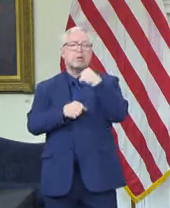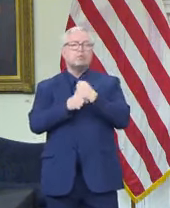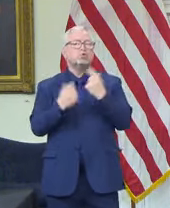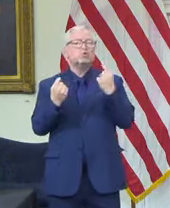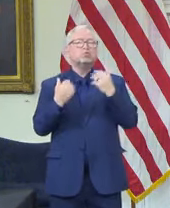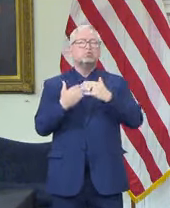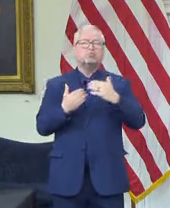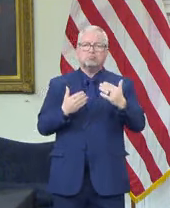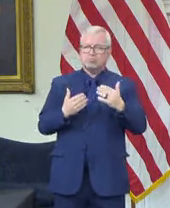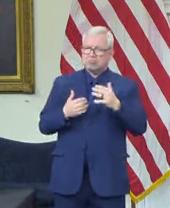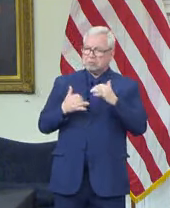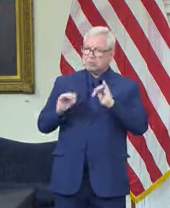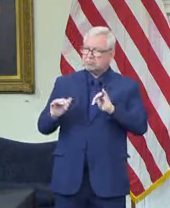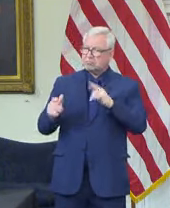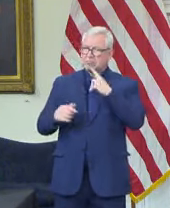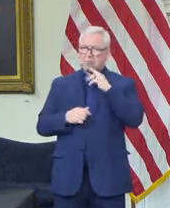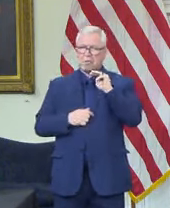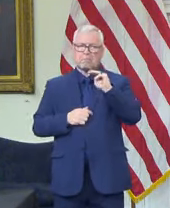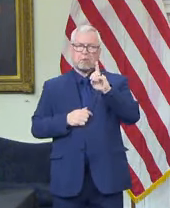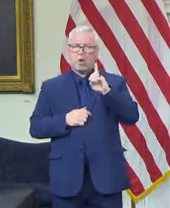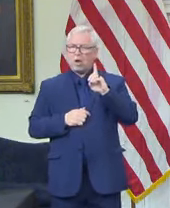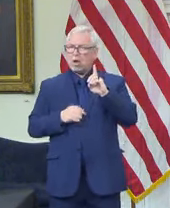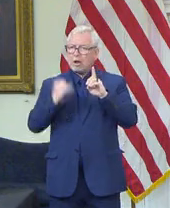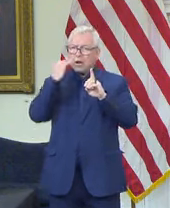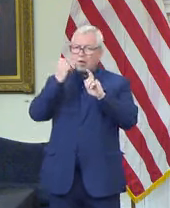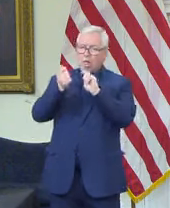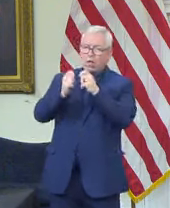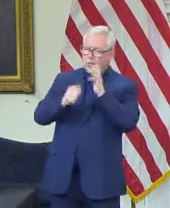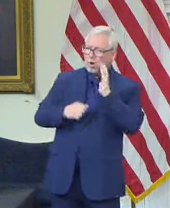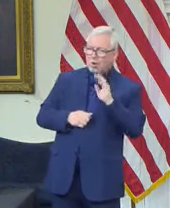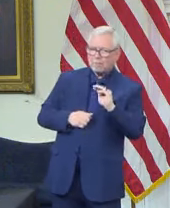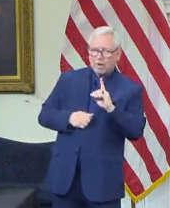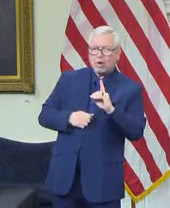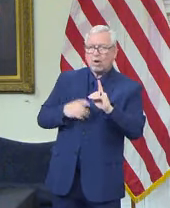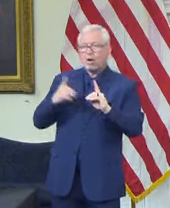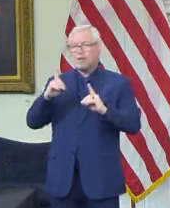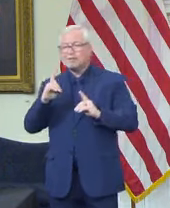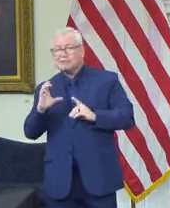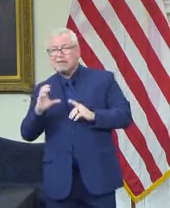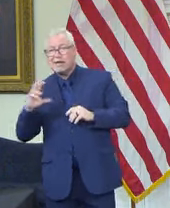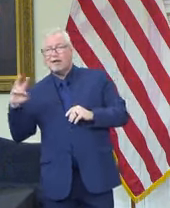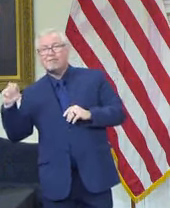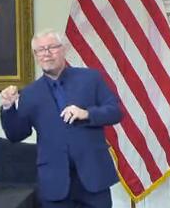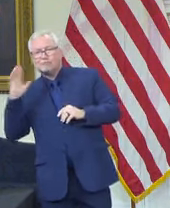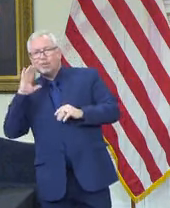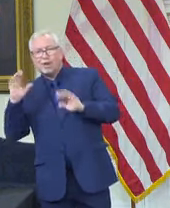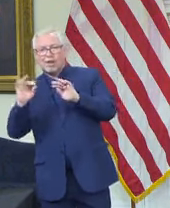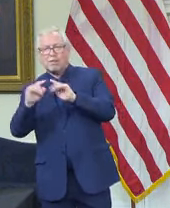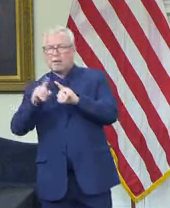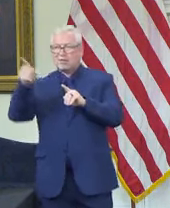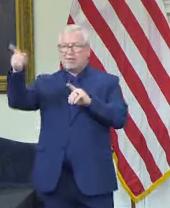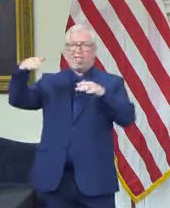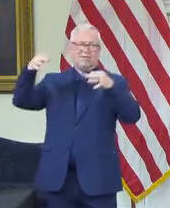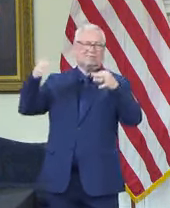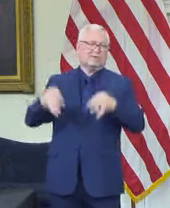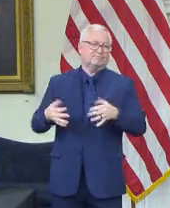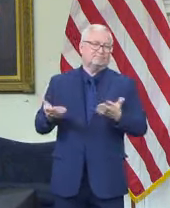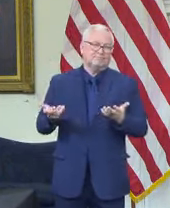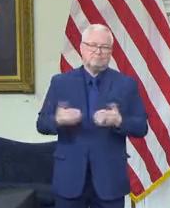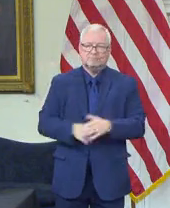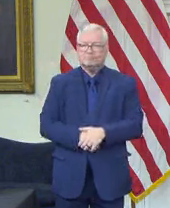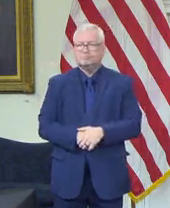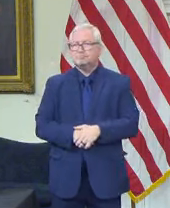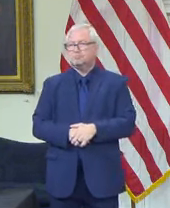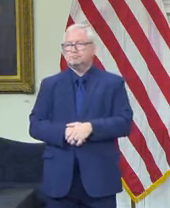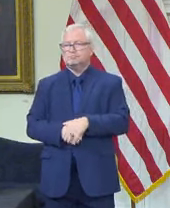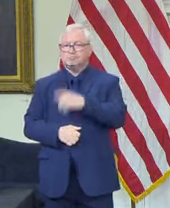fight. I'm sure Virginia and D.C. are going to be in the mix too. They just haven't made any decisions. Governor, this is the second time that I think that was the